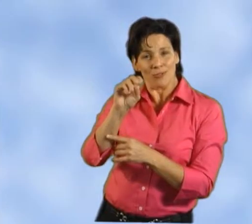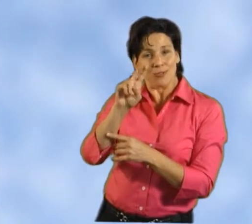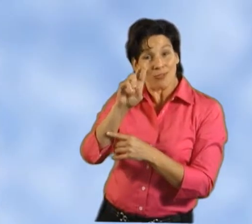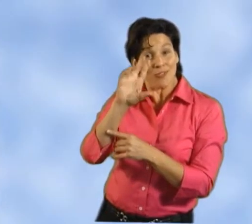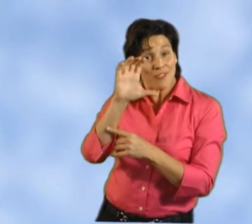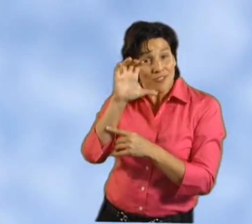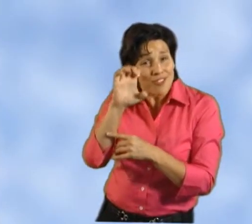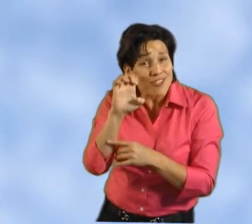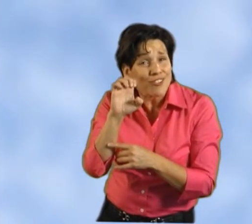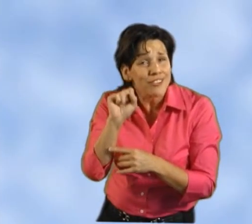survivors